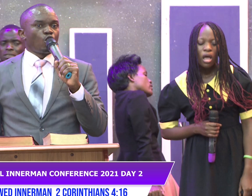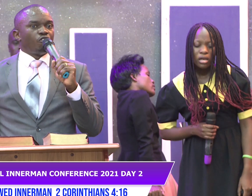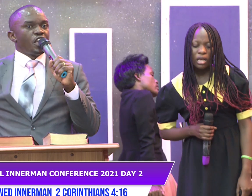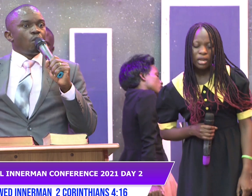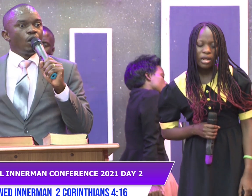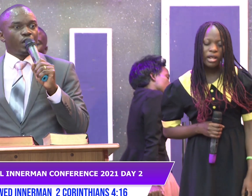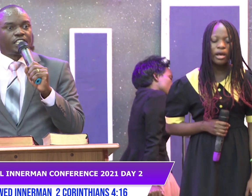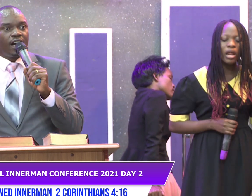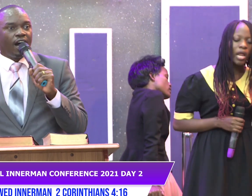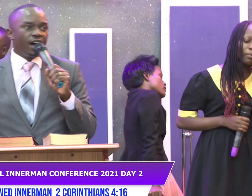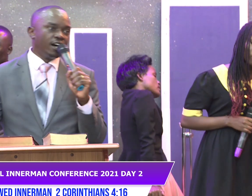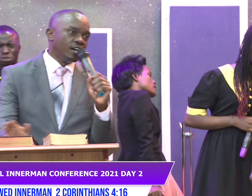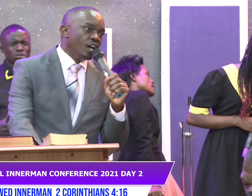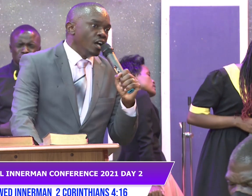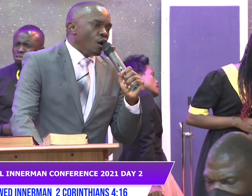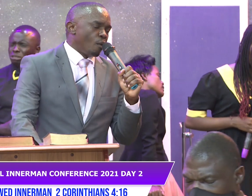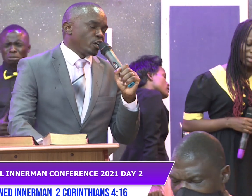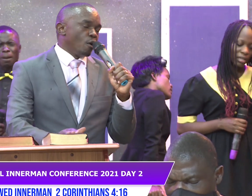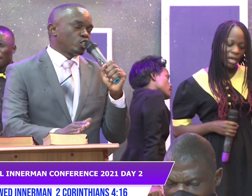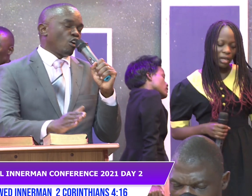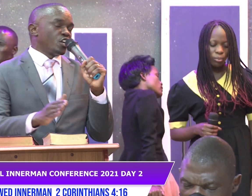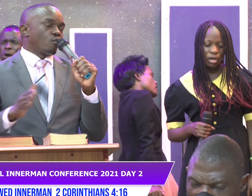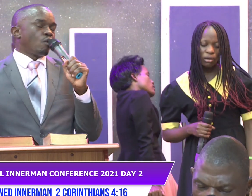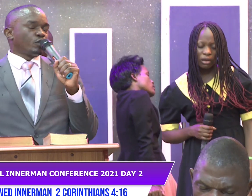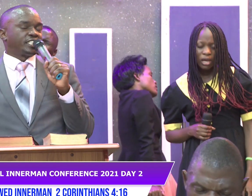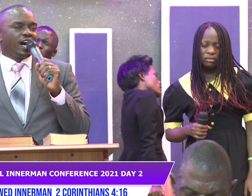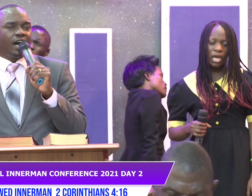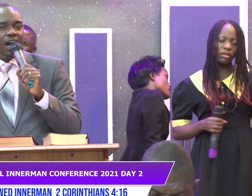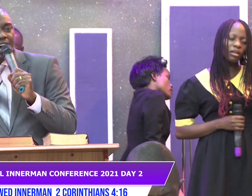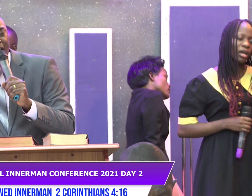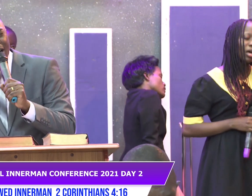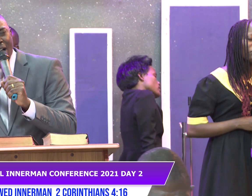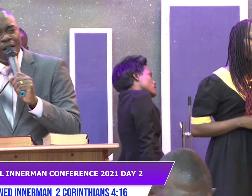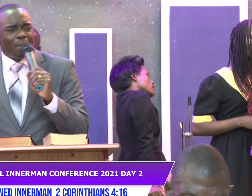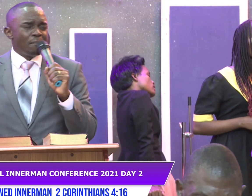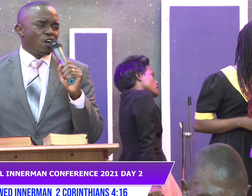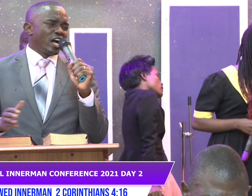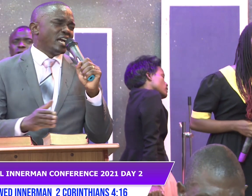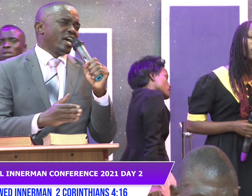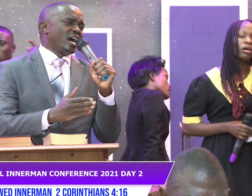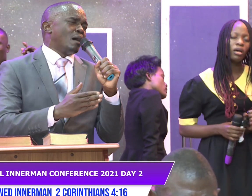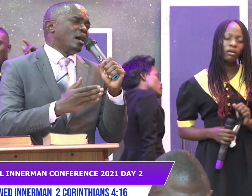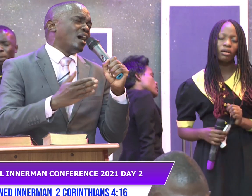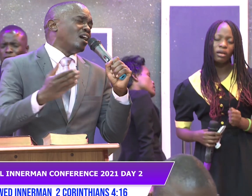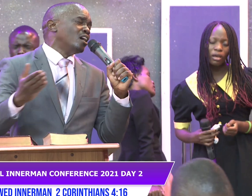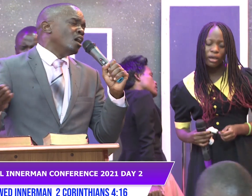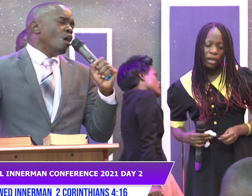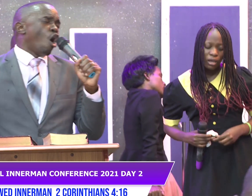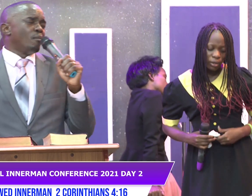omwoyo omutukuvu yegwe gwe twetaaga omwoyo omutukuvu yegwe gwe twetaaga bayibuli yogedde